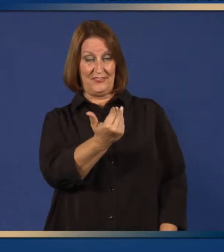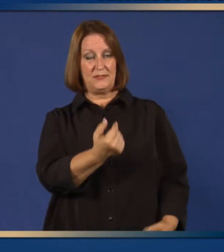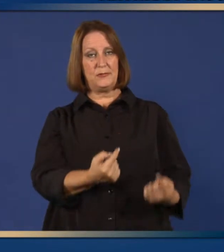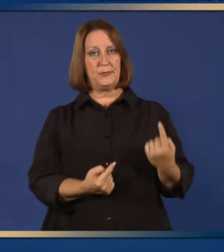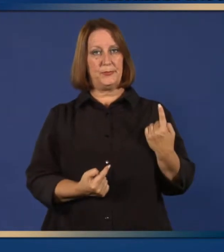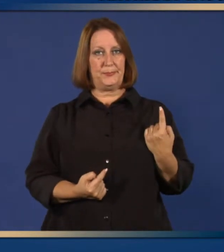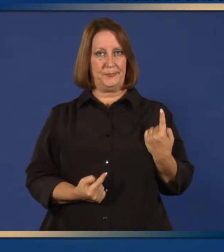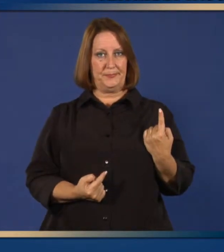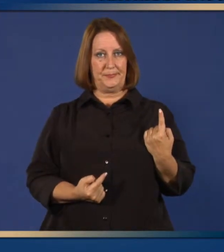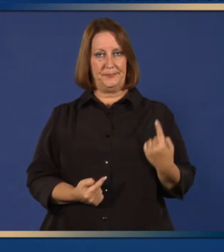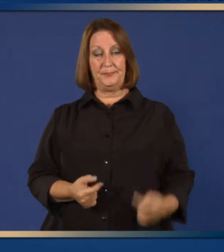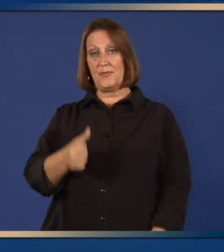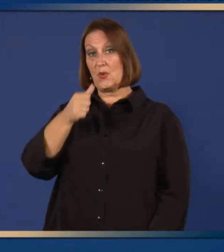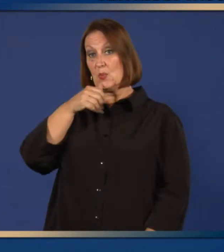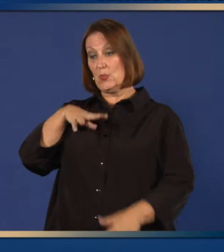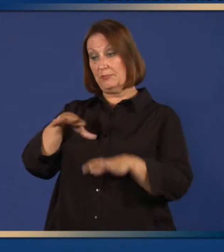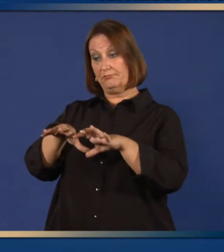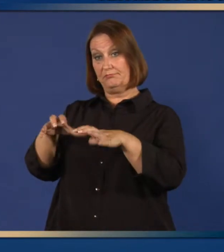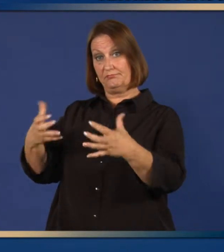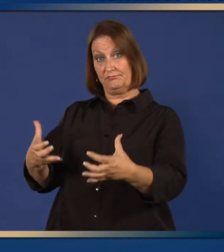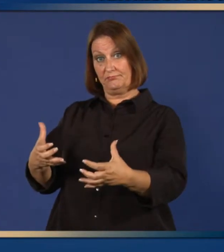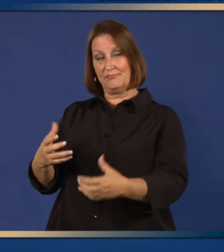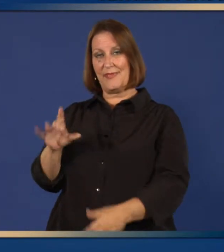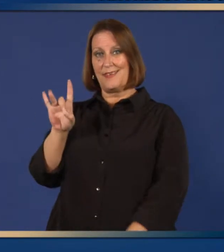about 1 out of 8 women.